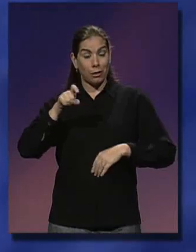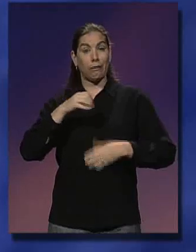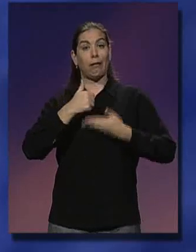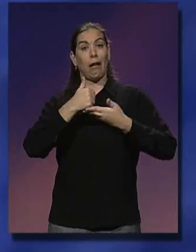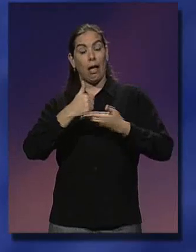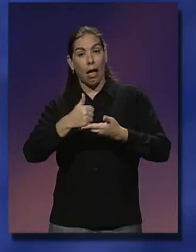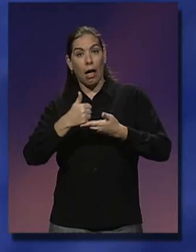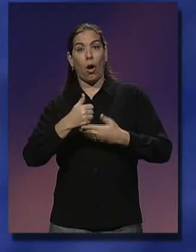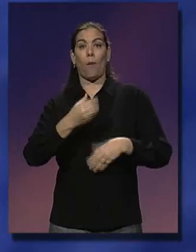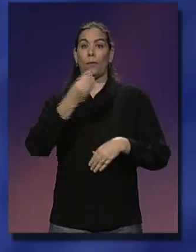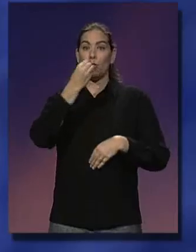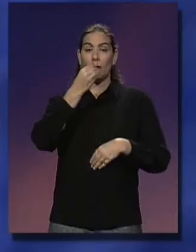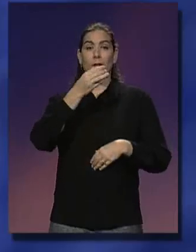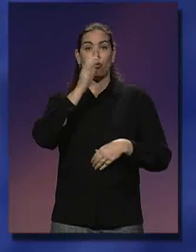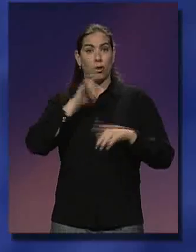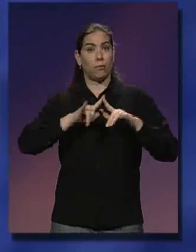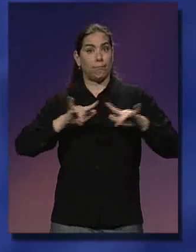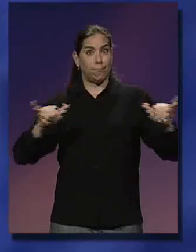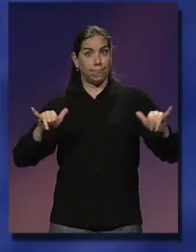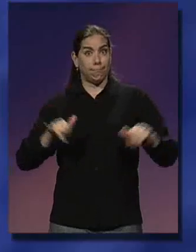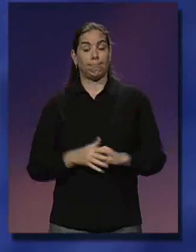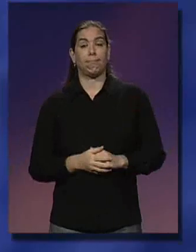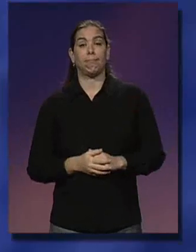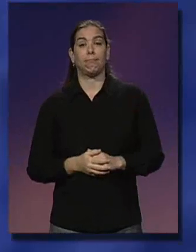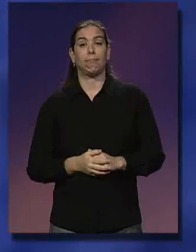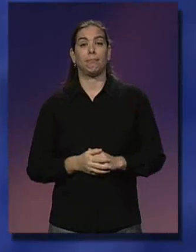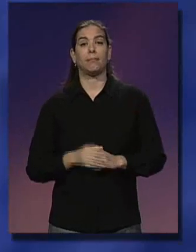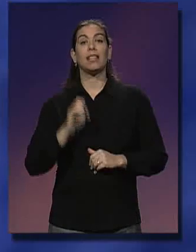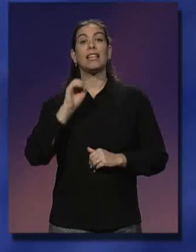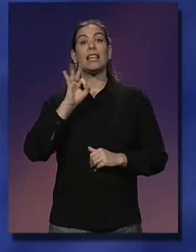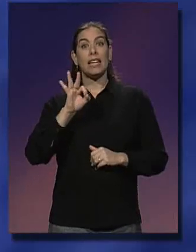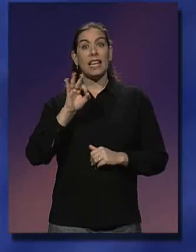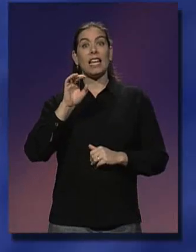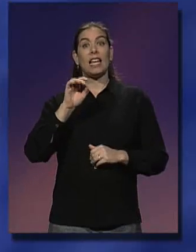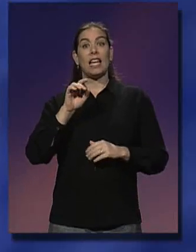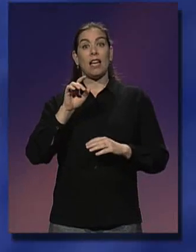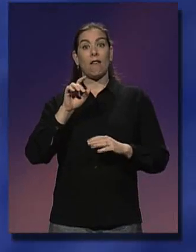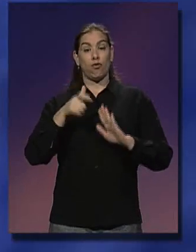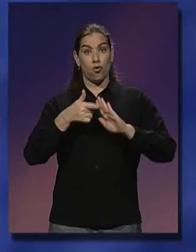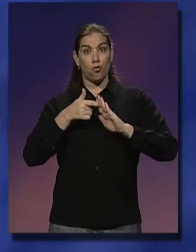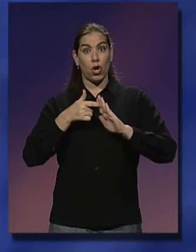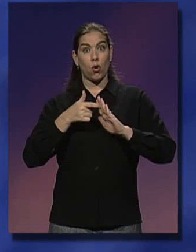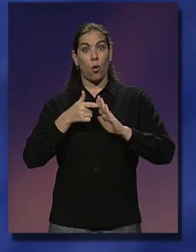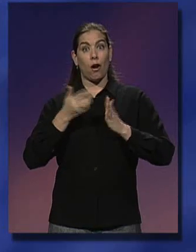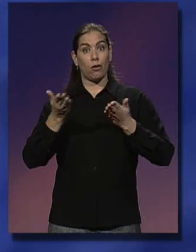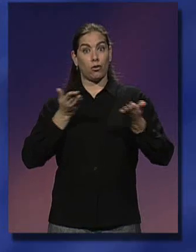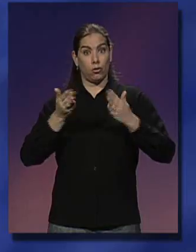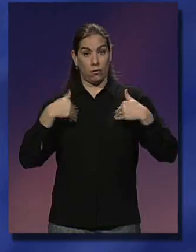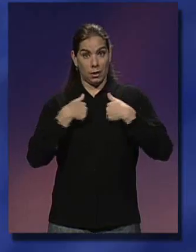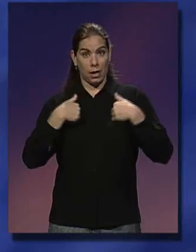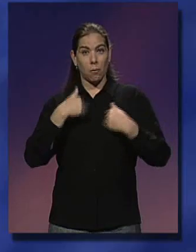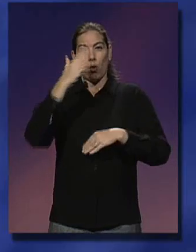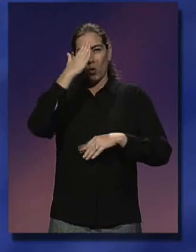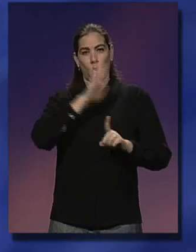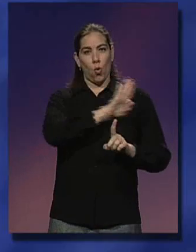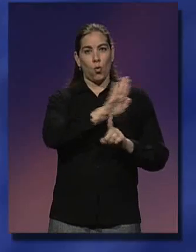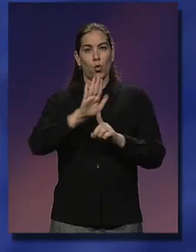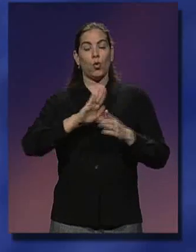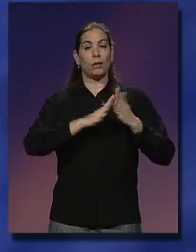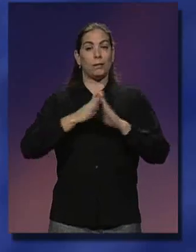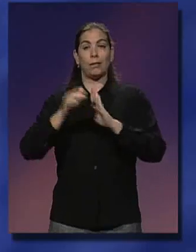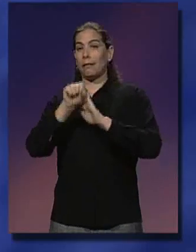aids, drinking straws, etc.? If you have a service animal, do you know the plans in your city and state regarding